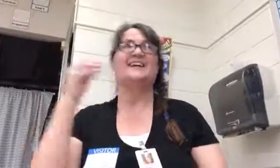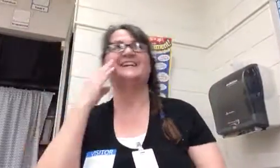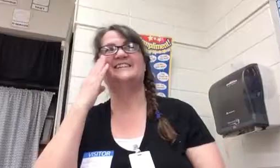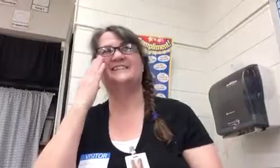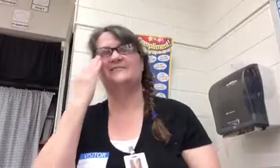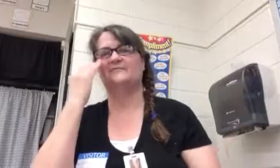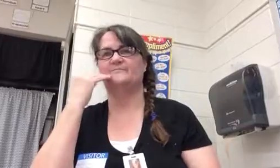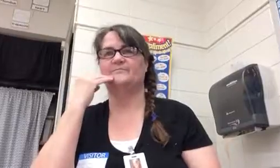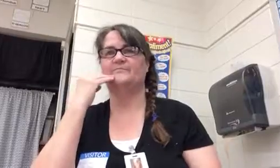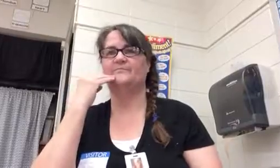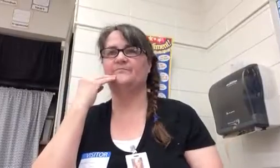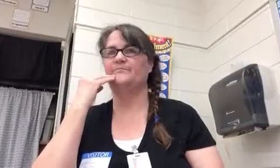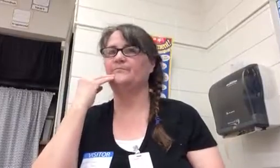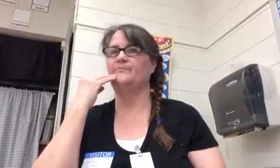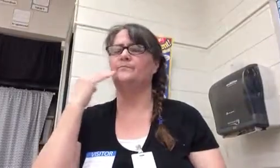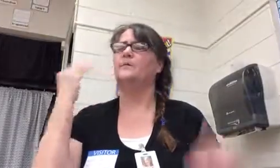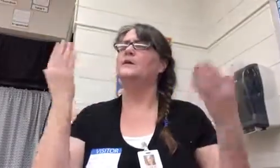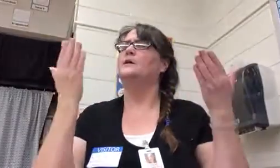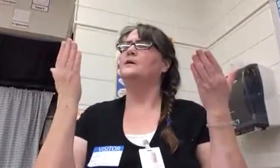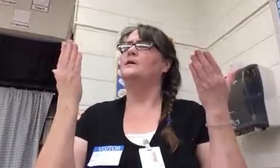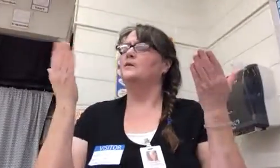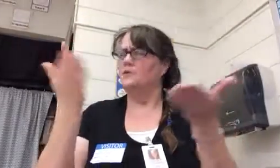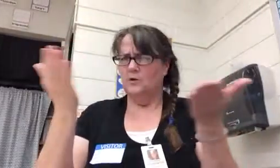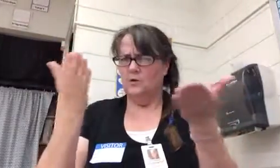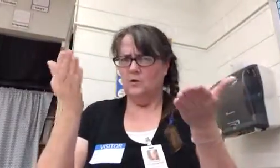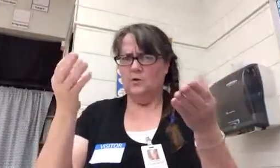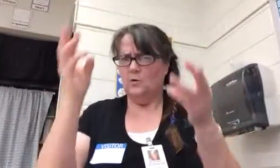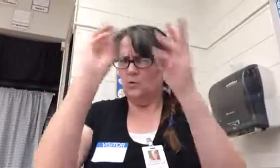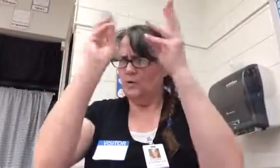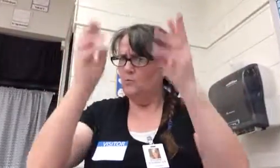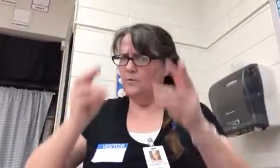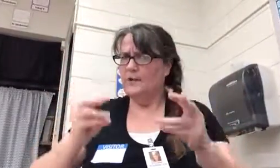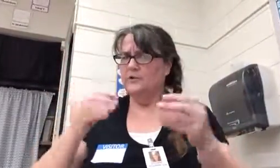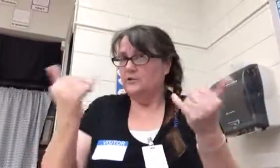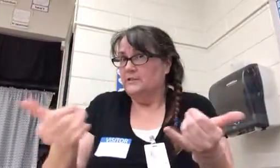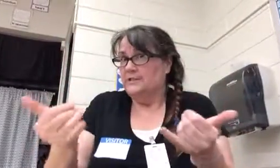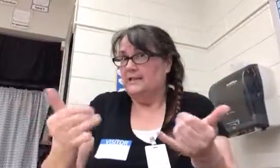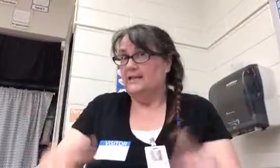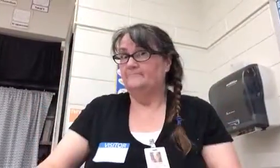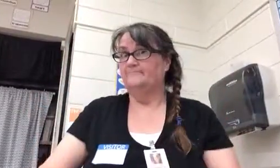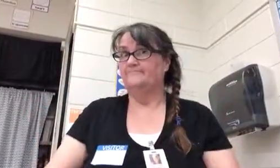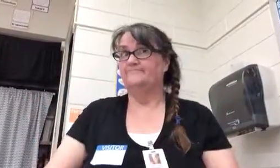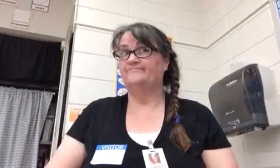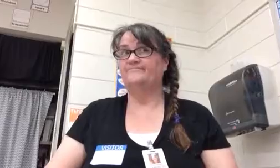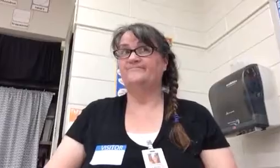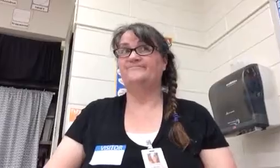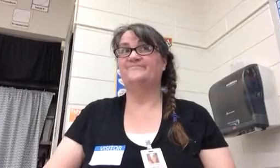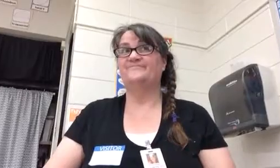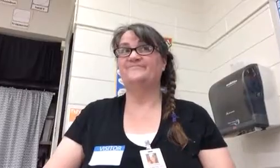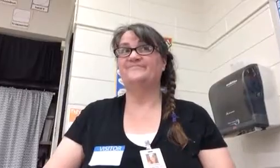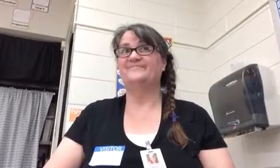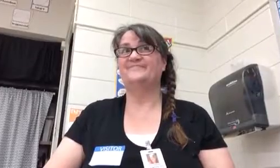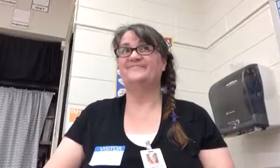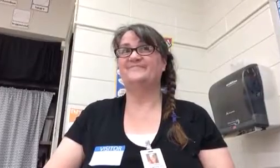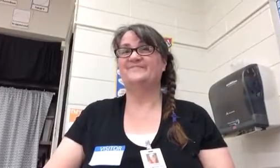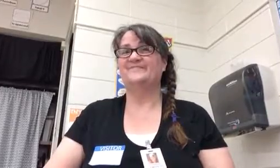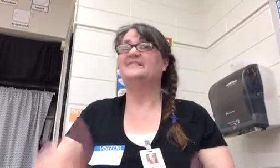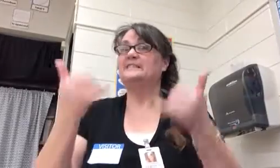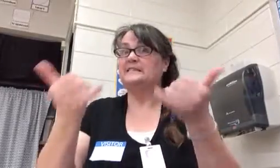can we check for today? What was it like when you woke up this morning? Rain. It was. Everyone show me the sign for rain.